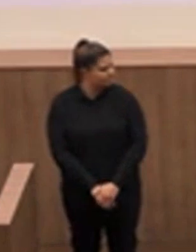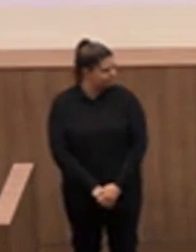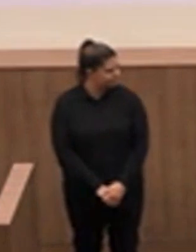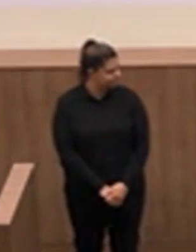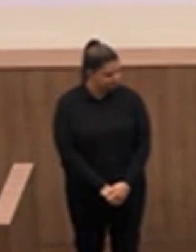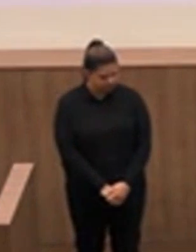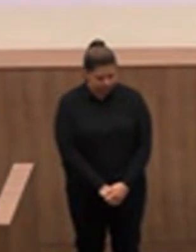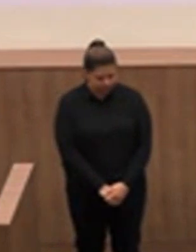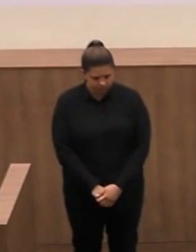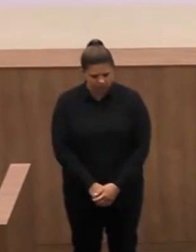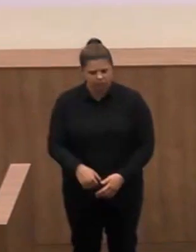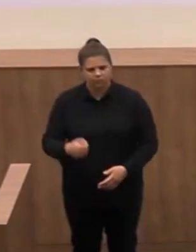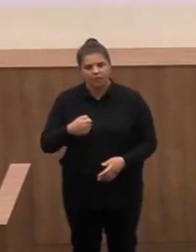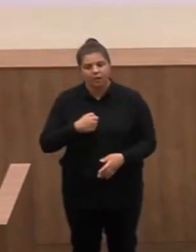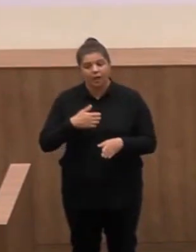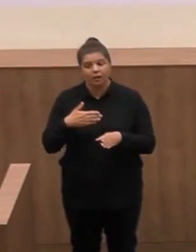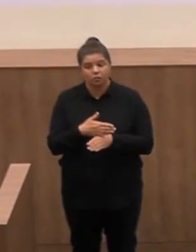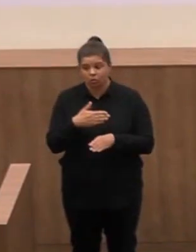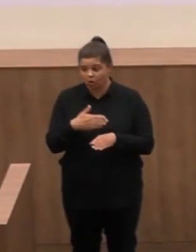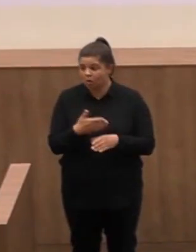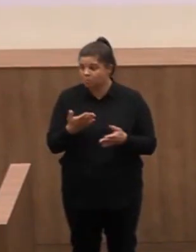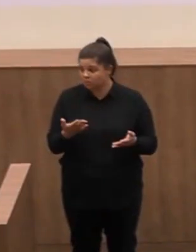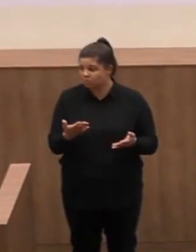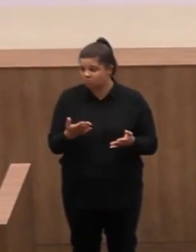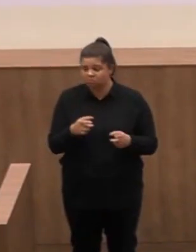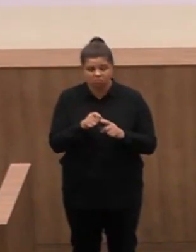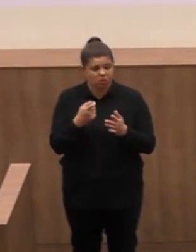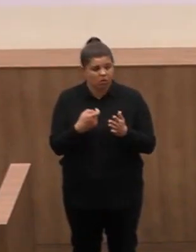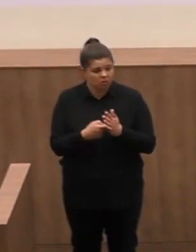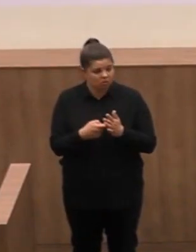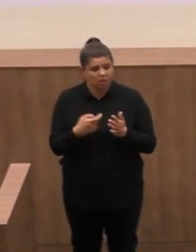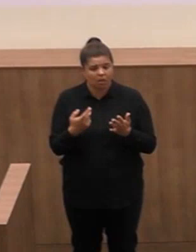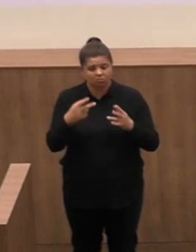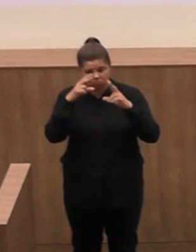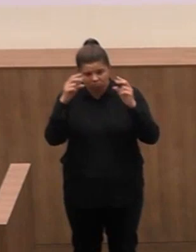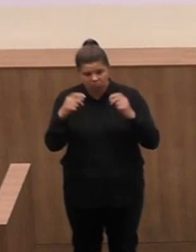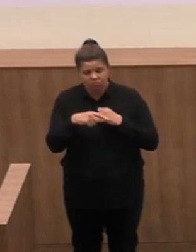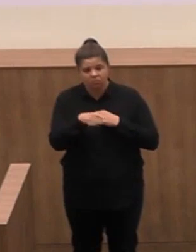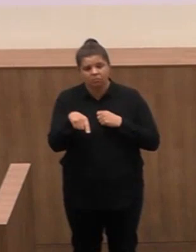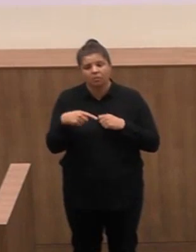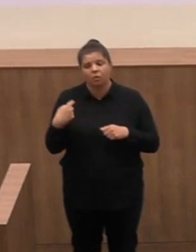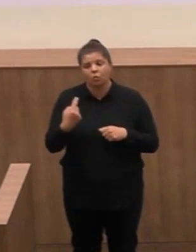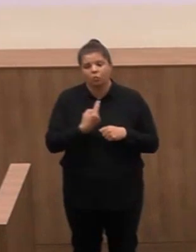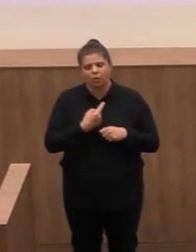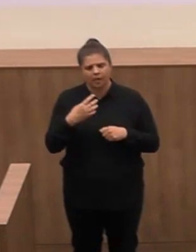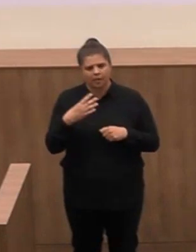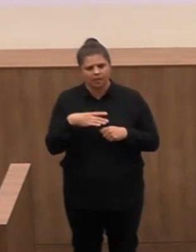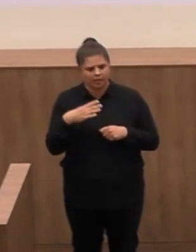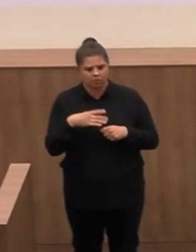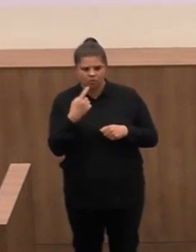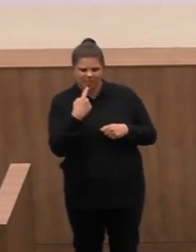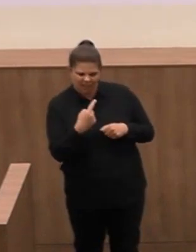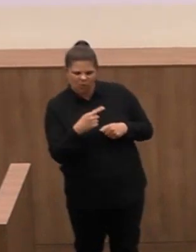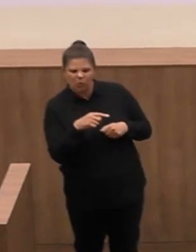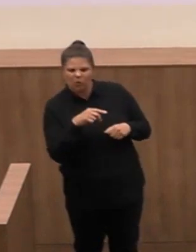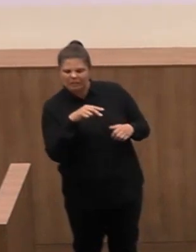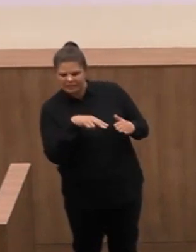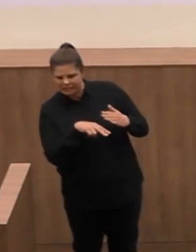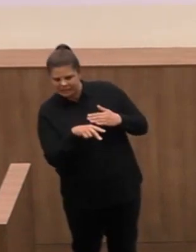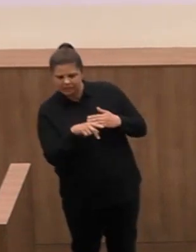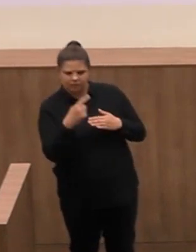our job as a medical profession and in the allied health is to, you know, spell out, I guess, what we perceive as the risks.